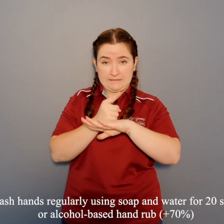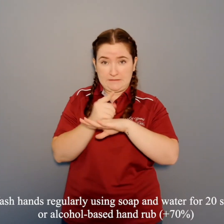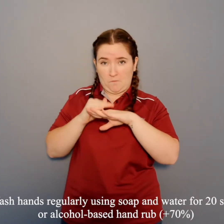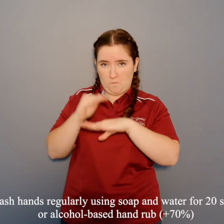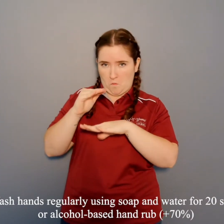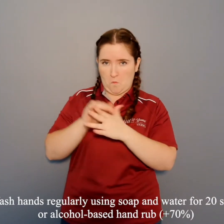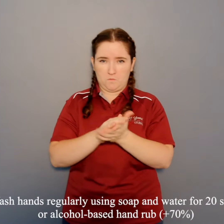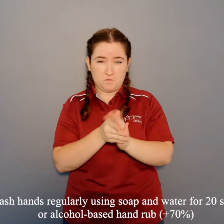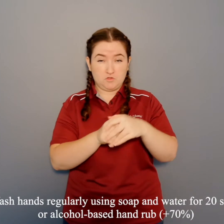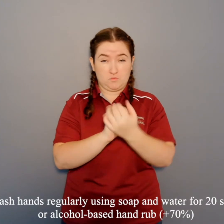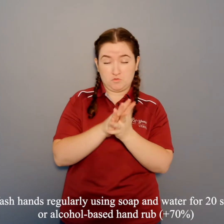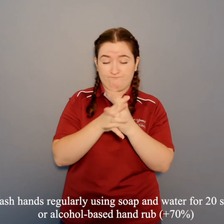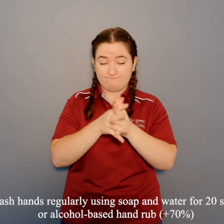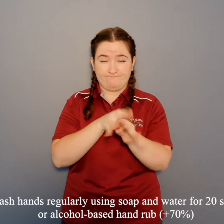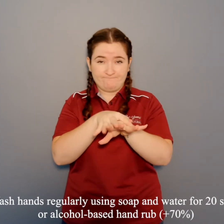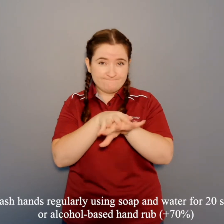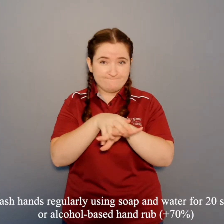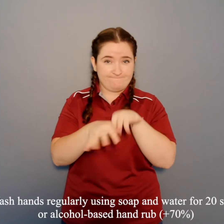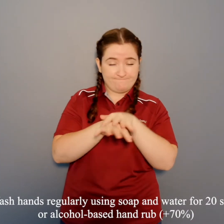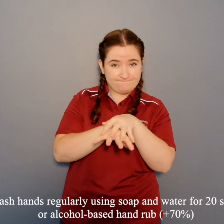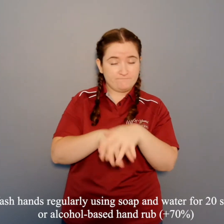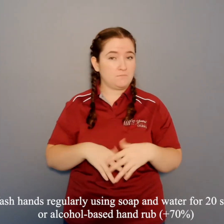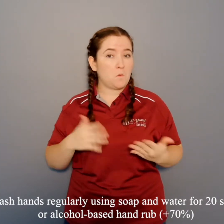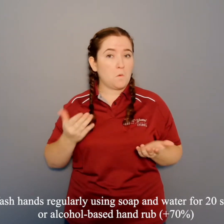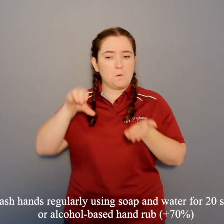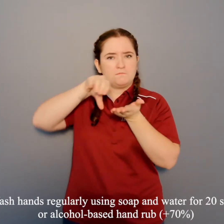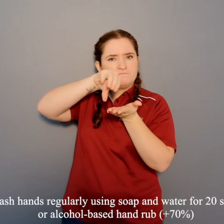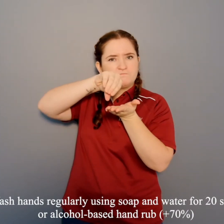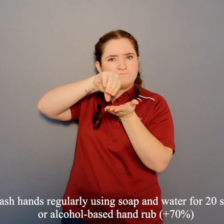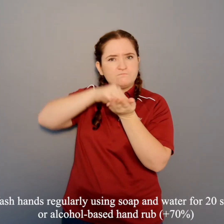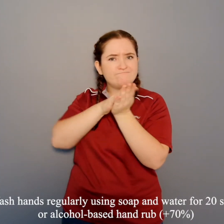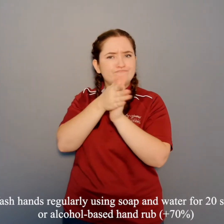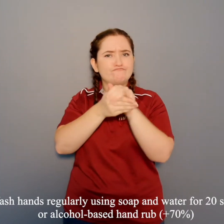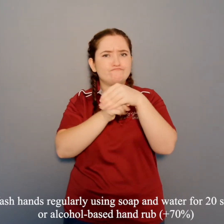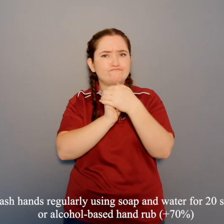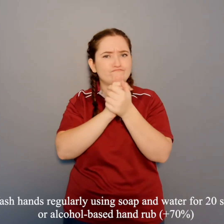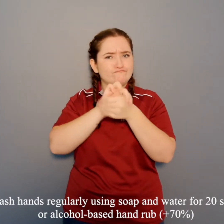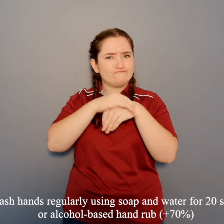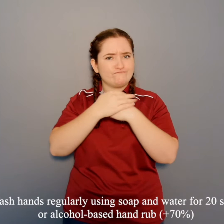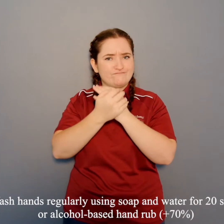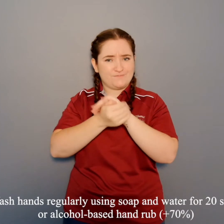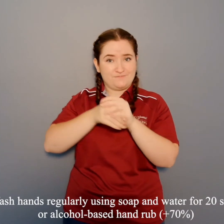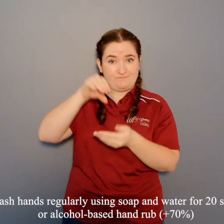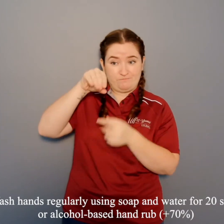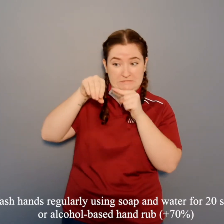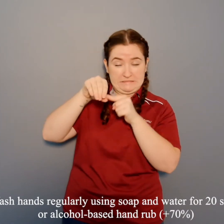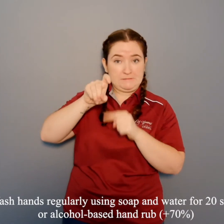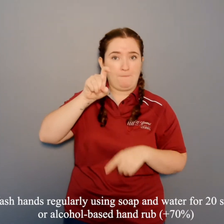regularly using soap and water for at least 20 seconds. Or use a hand rub which